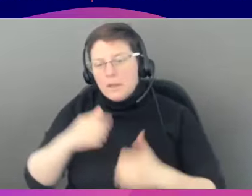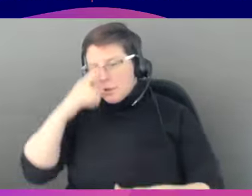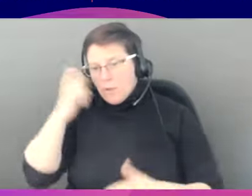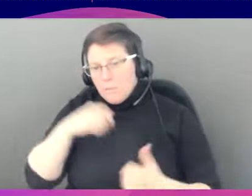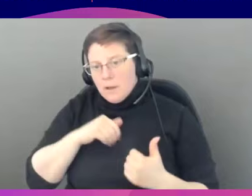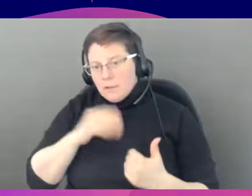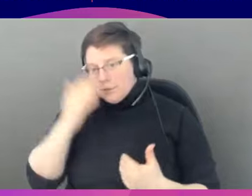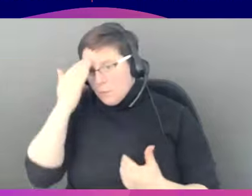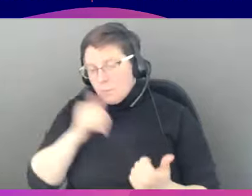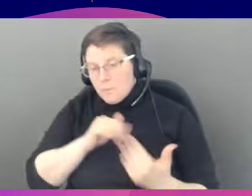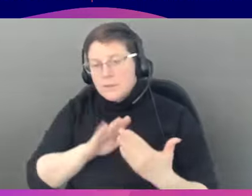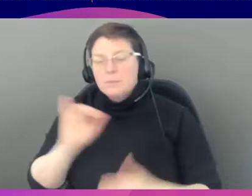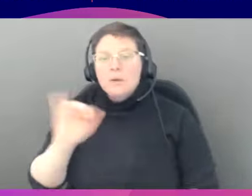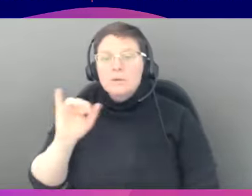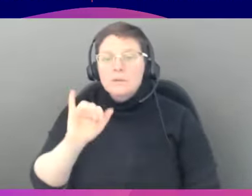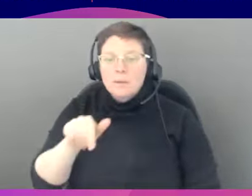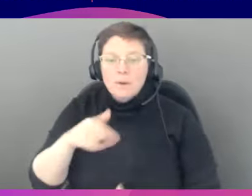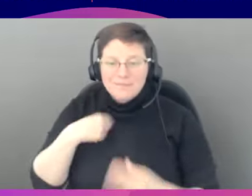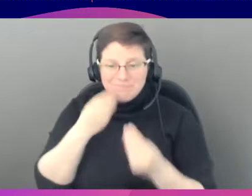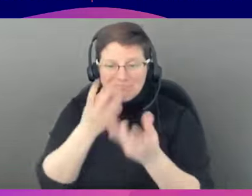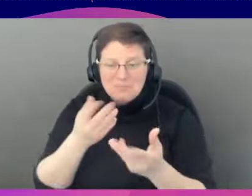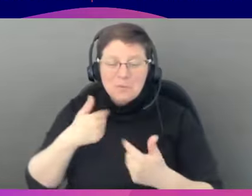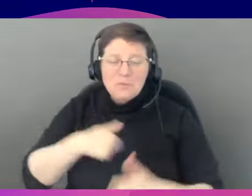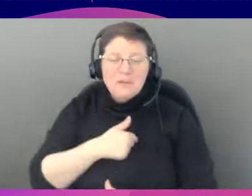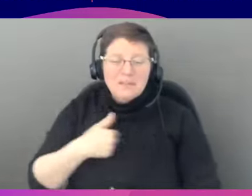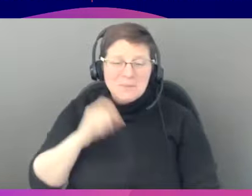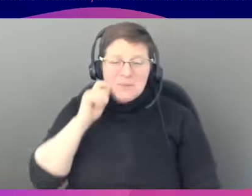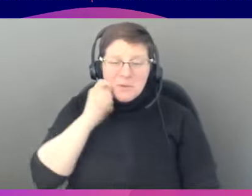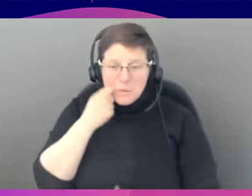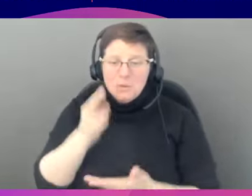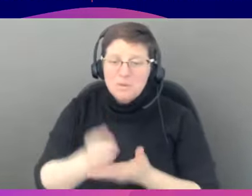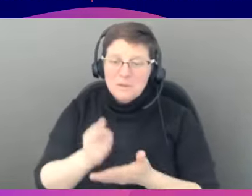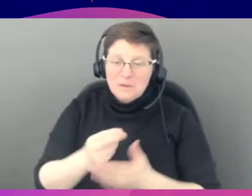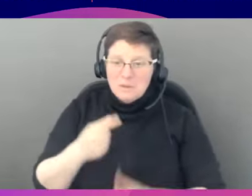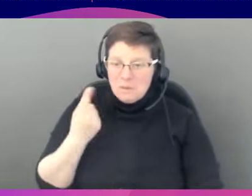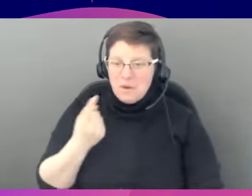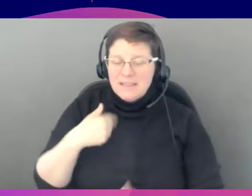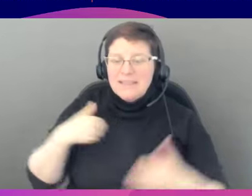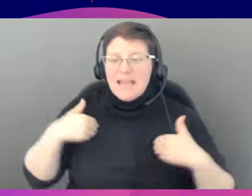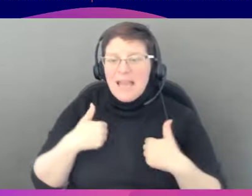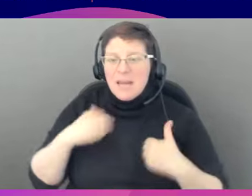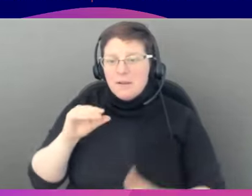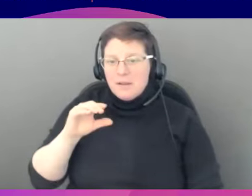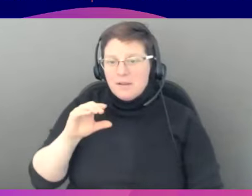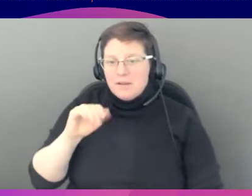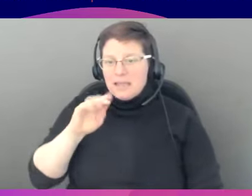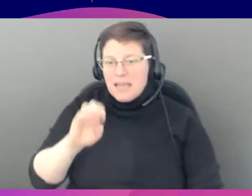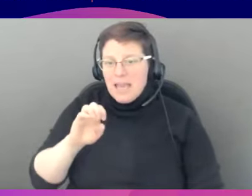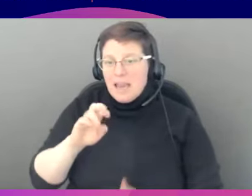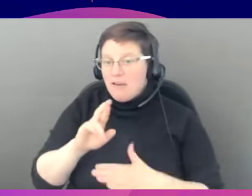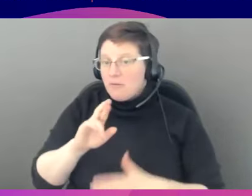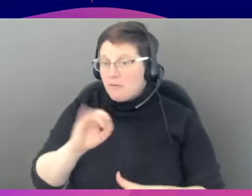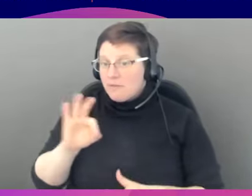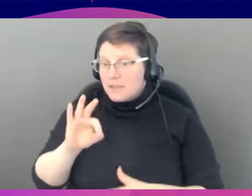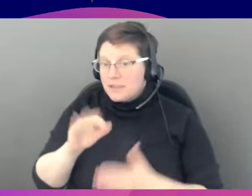But I also want to give a shout out because we have some really cool resources. So one of those is like an animal care and reference guide.